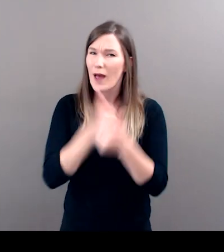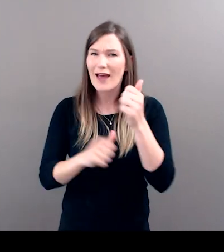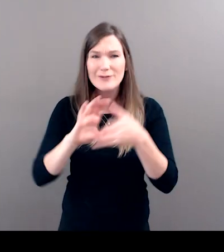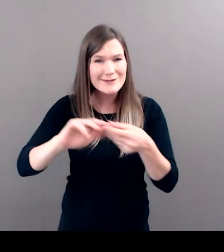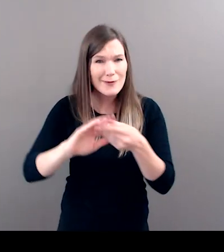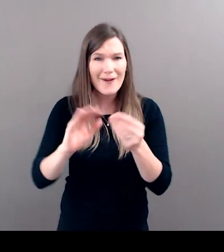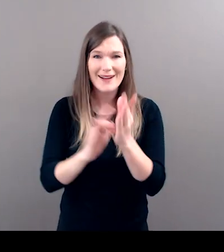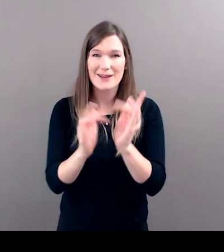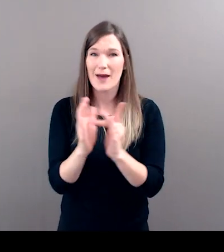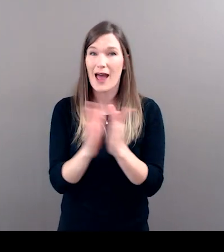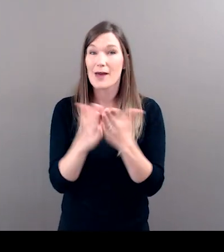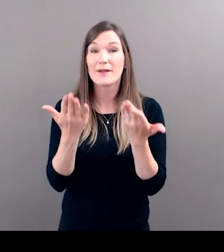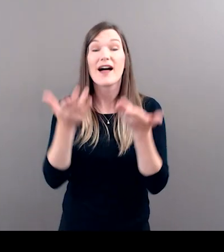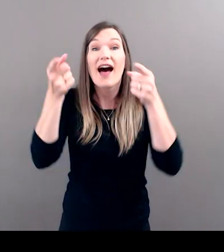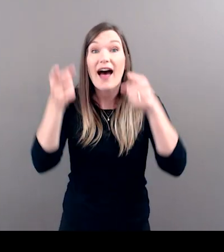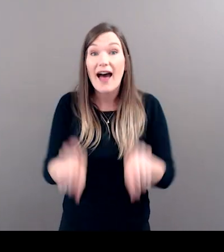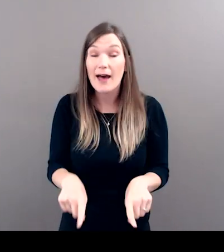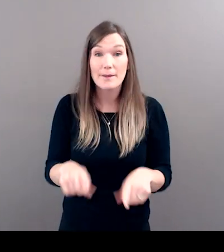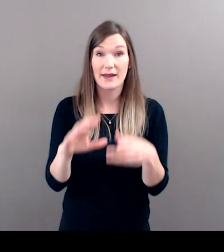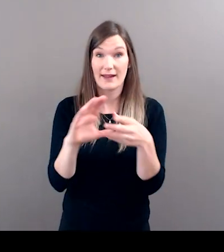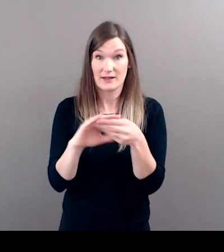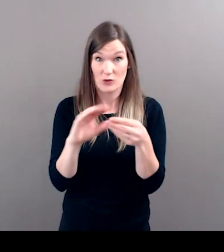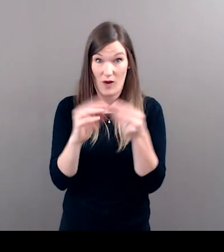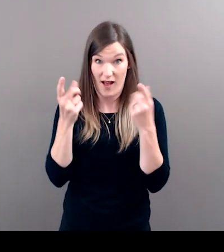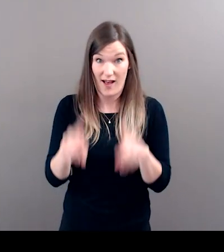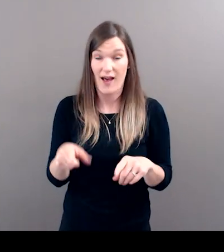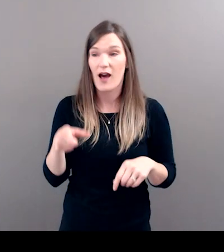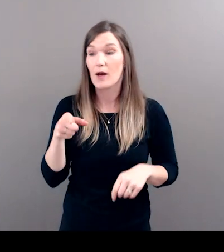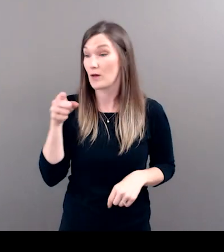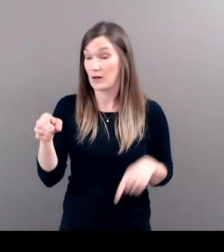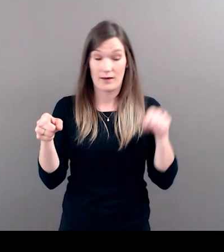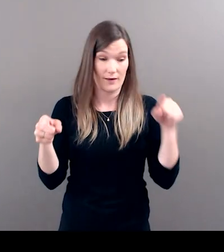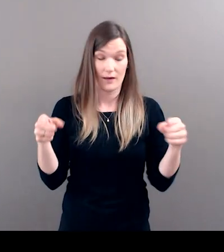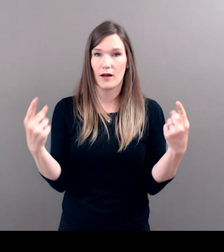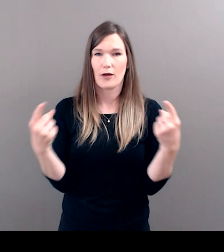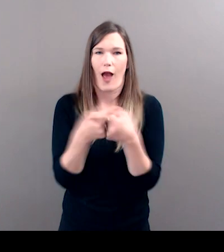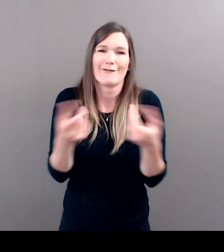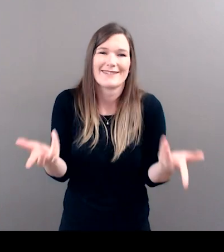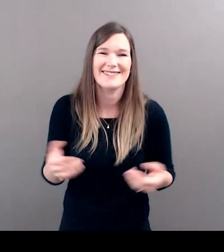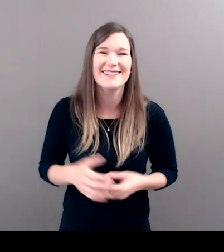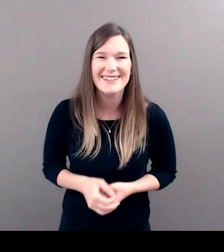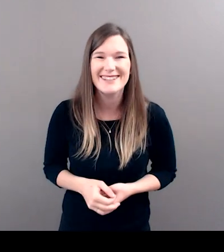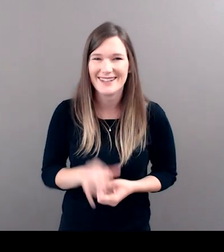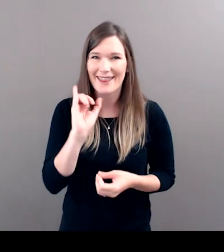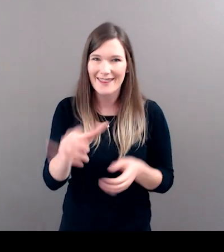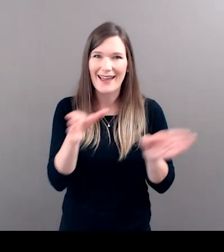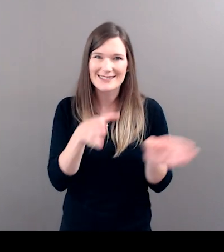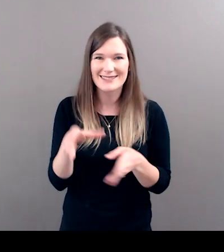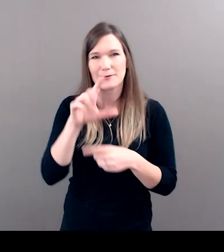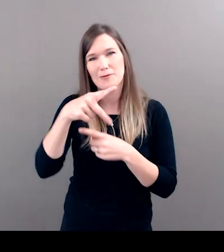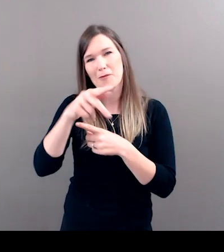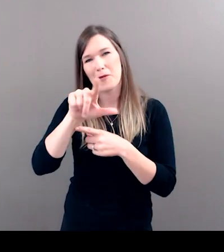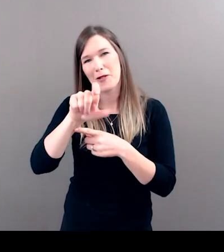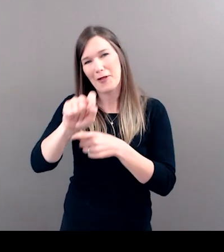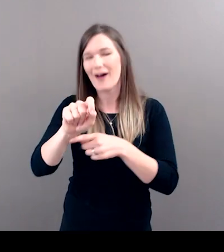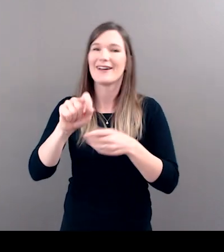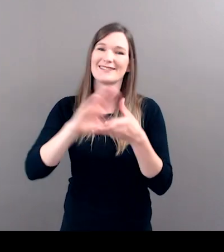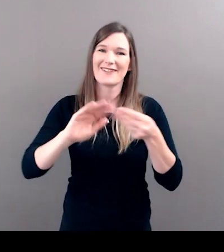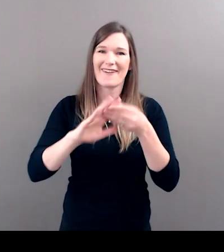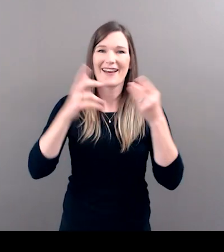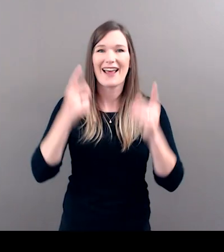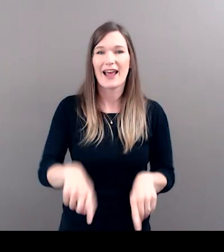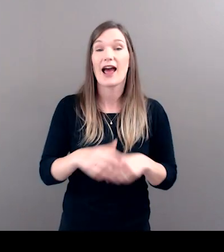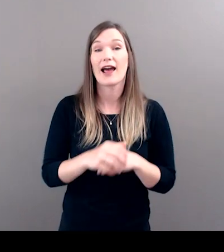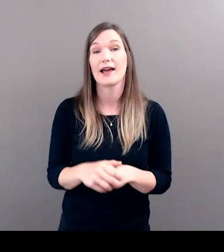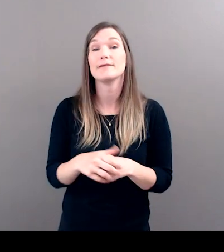God's friends and God's enemies have a conflict. That's the plot. And so God's friends, Moses was God's friend,